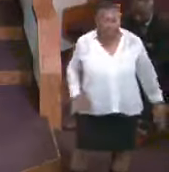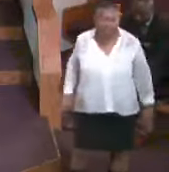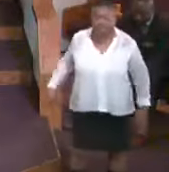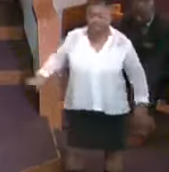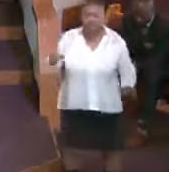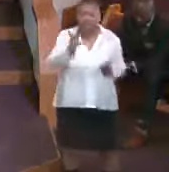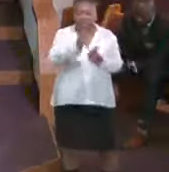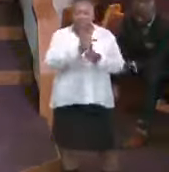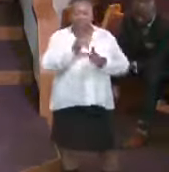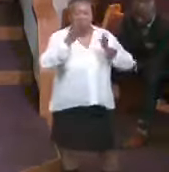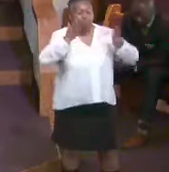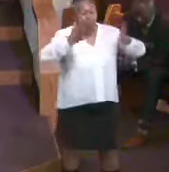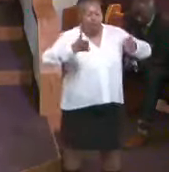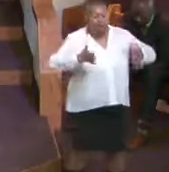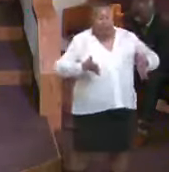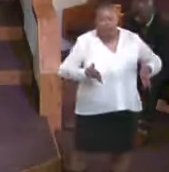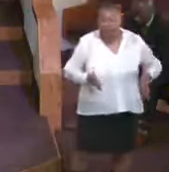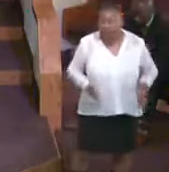Keeper.